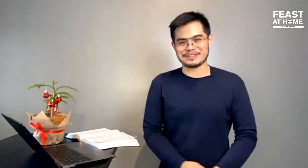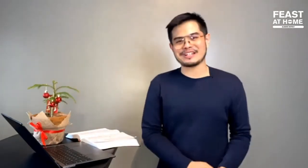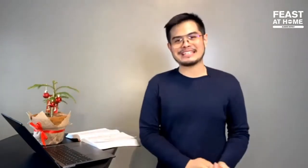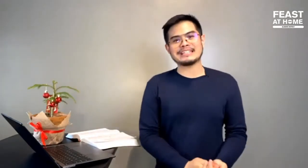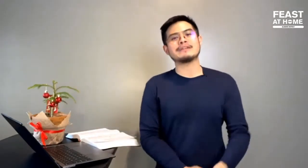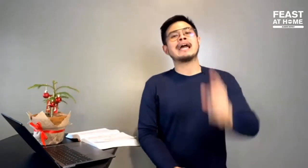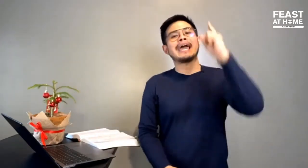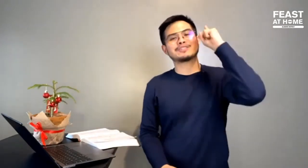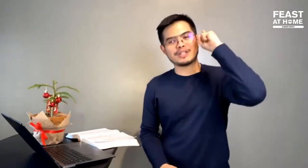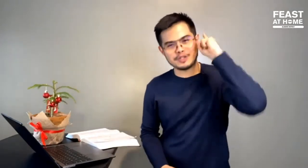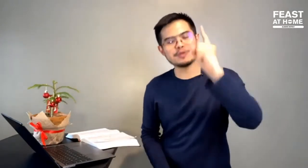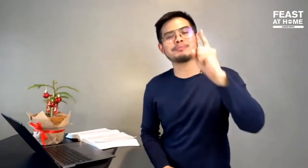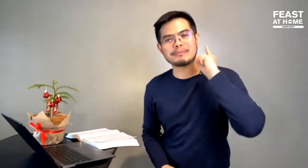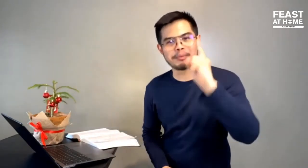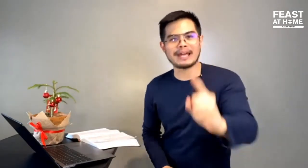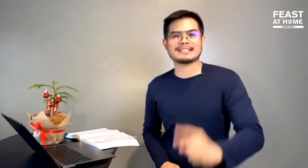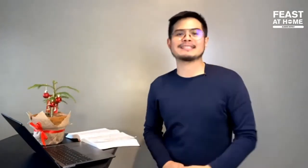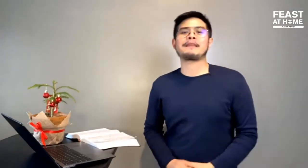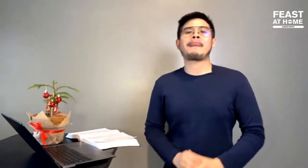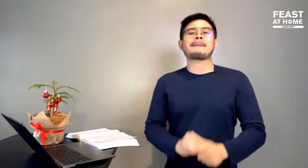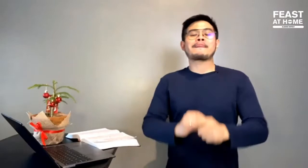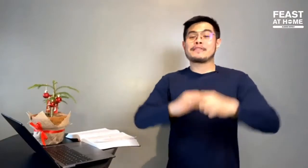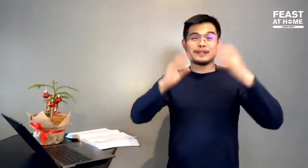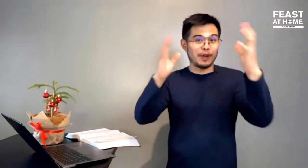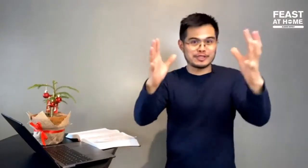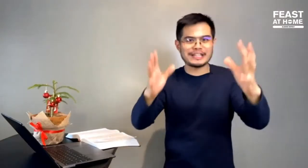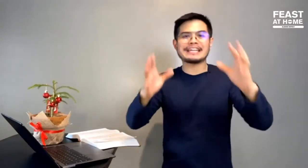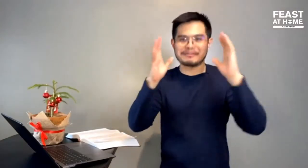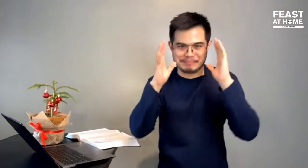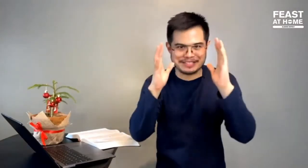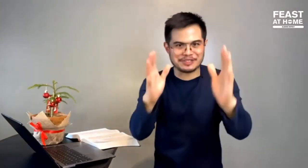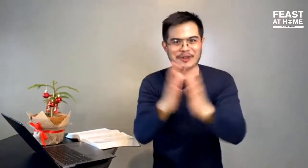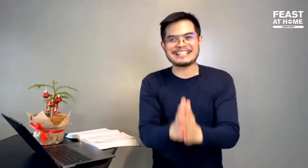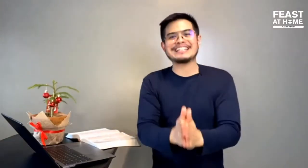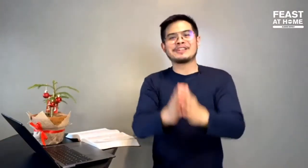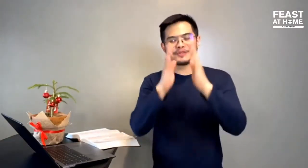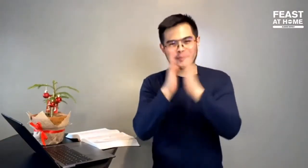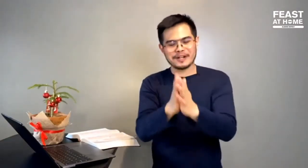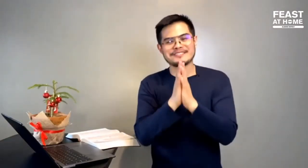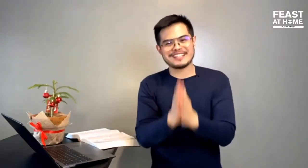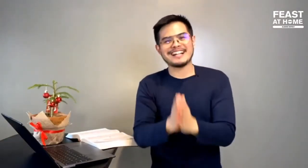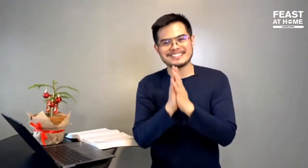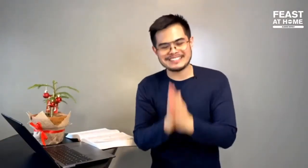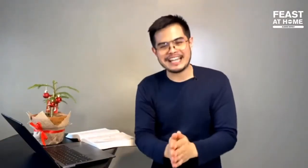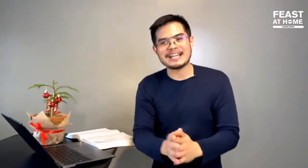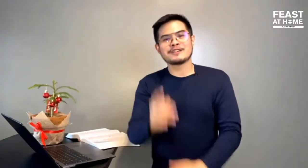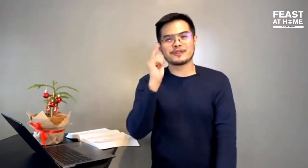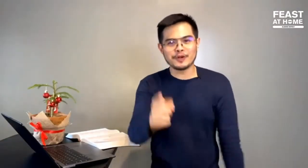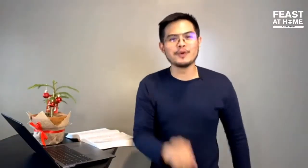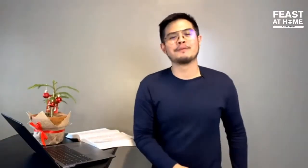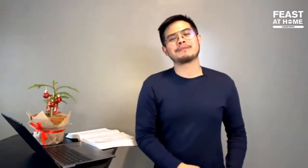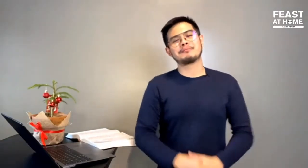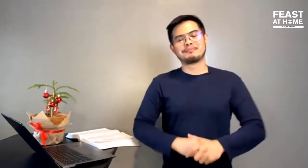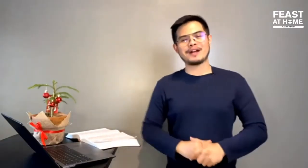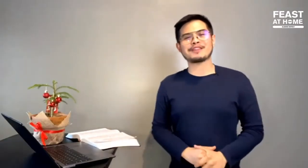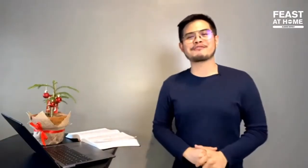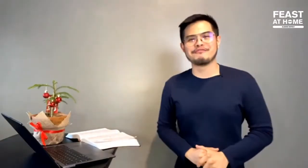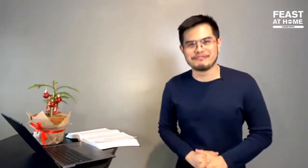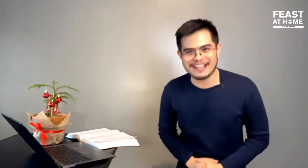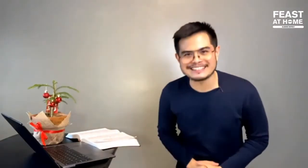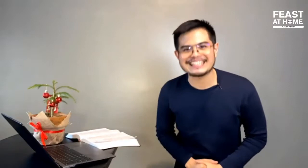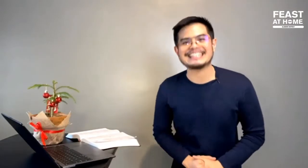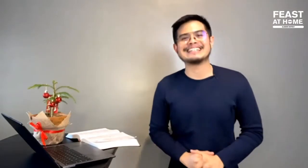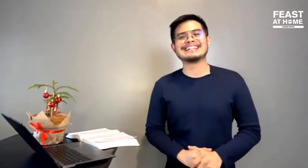take this paternity leave and so that you will be blessed theologically and pastorally through the Word of God today through